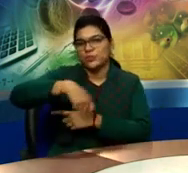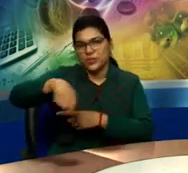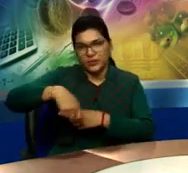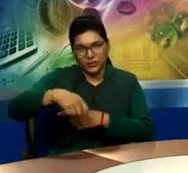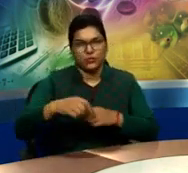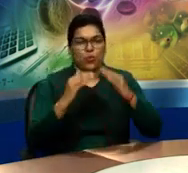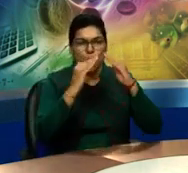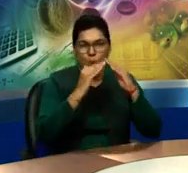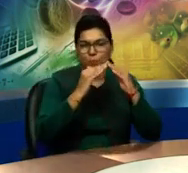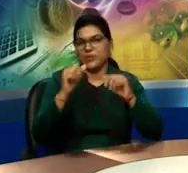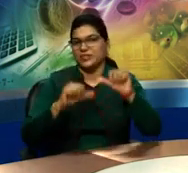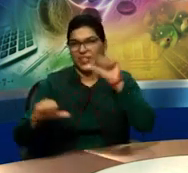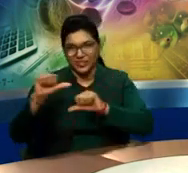is subject home science.